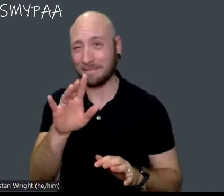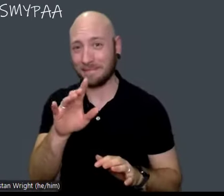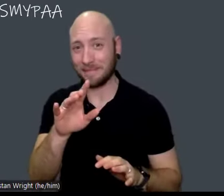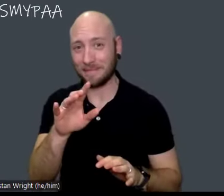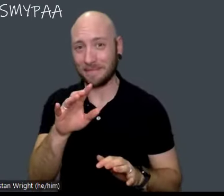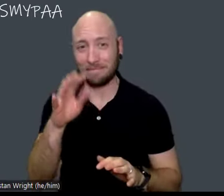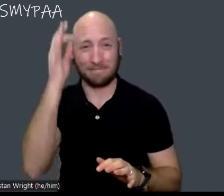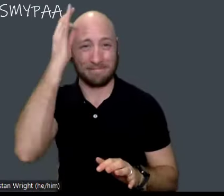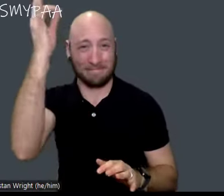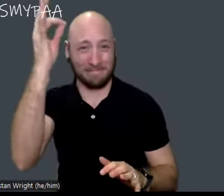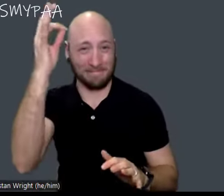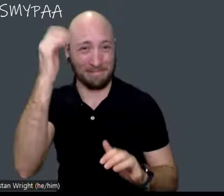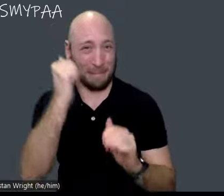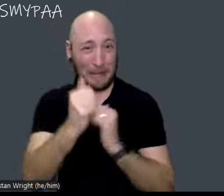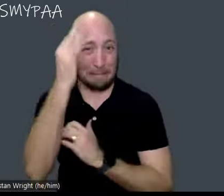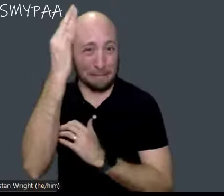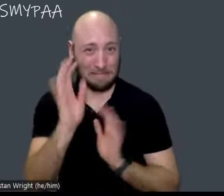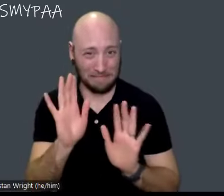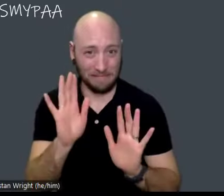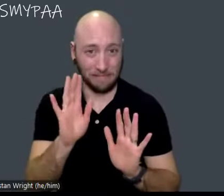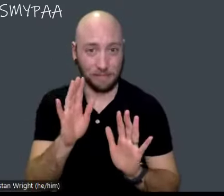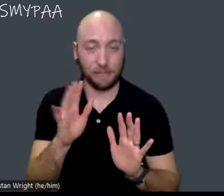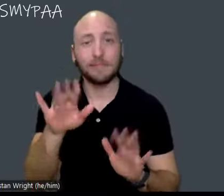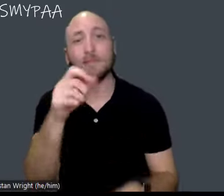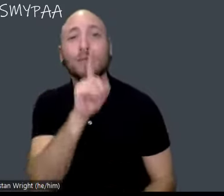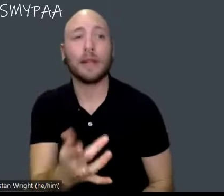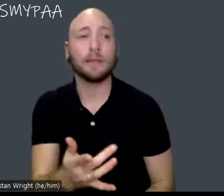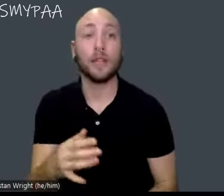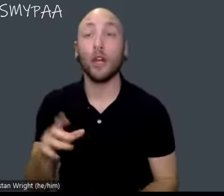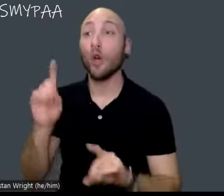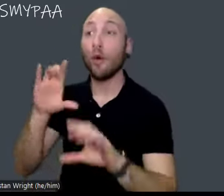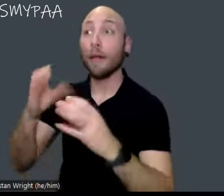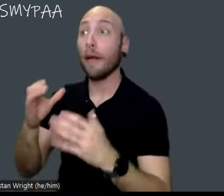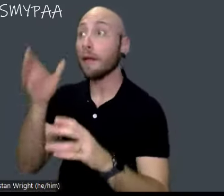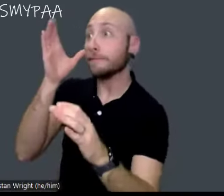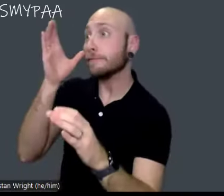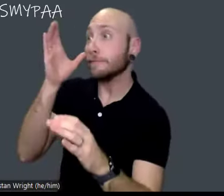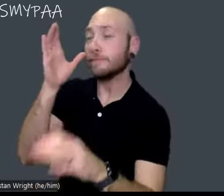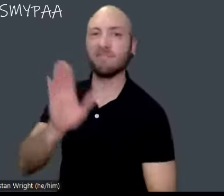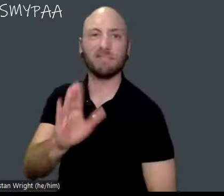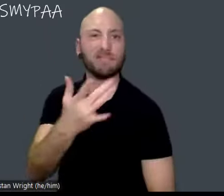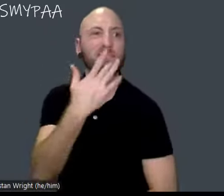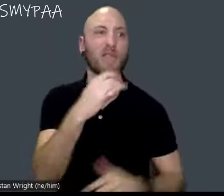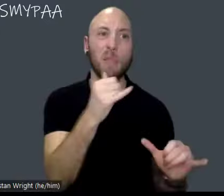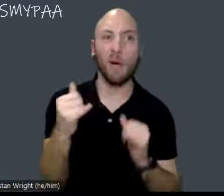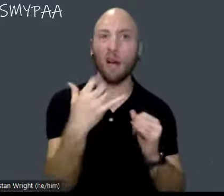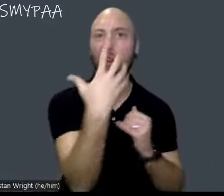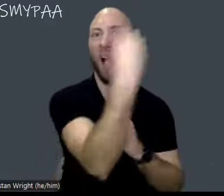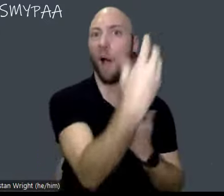grades enough to pass, because I rather be in party and being doing things.